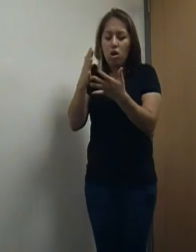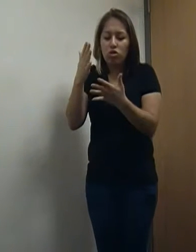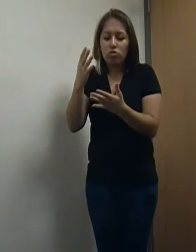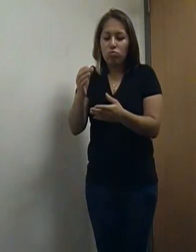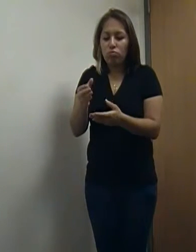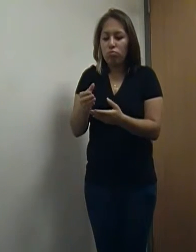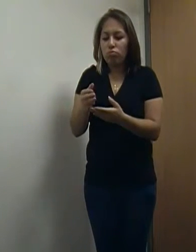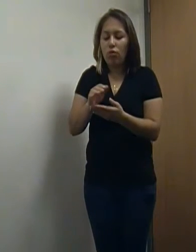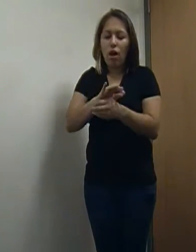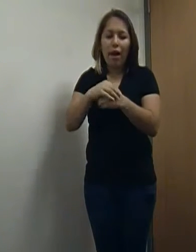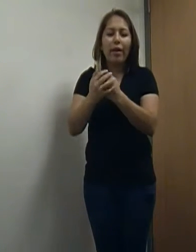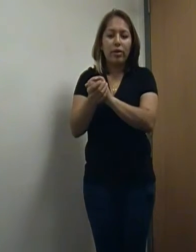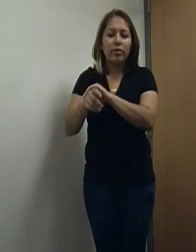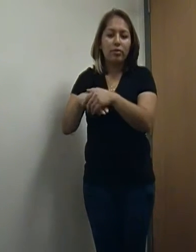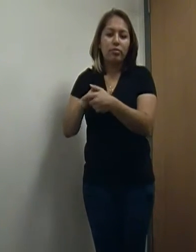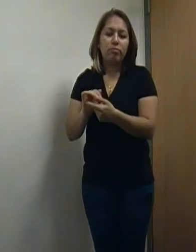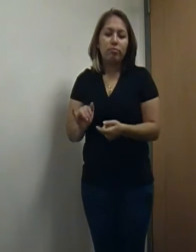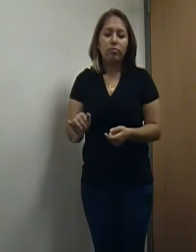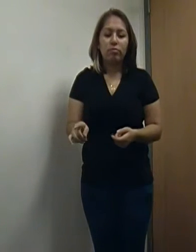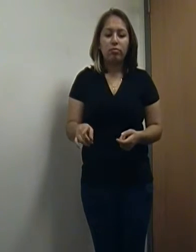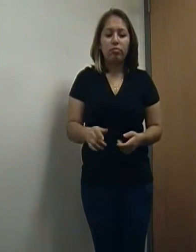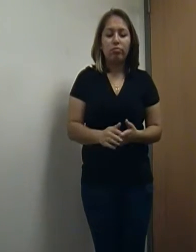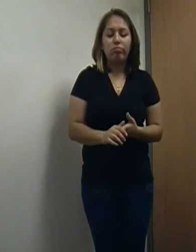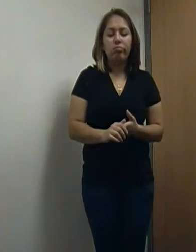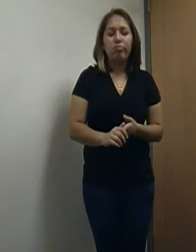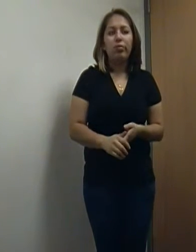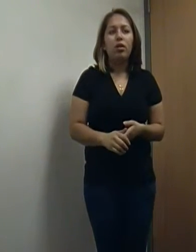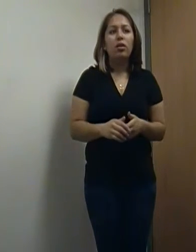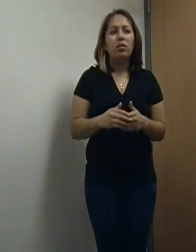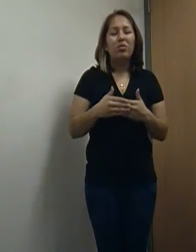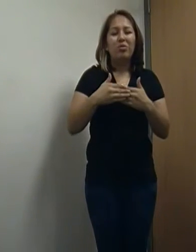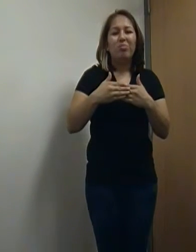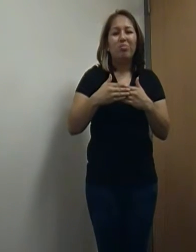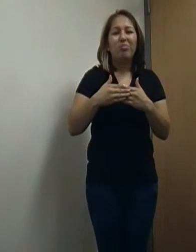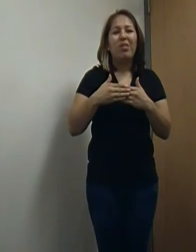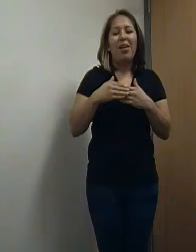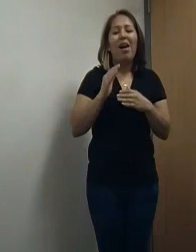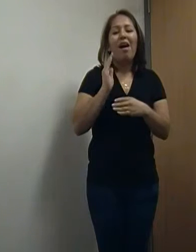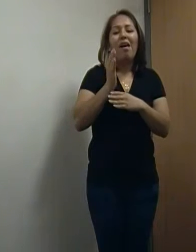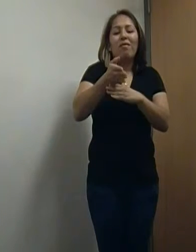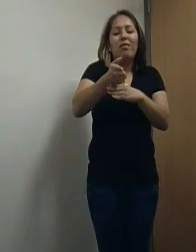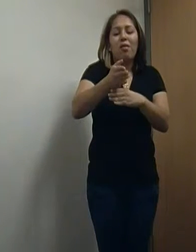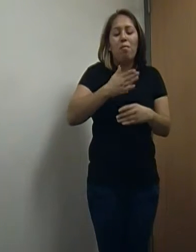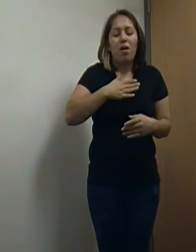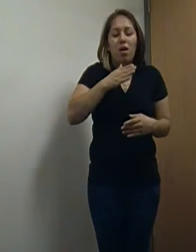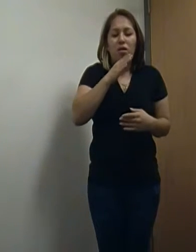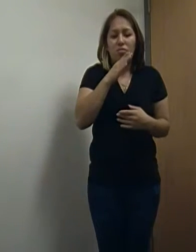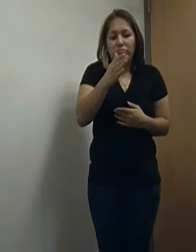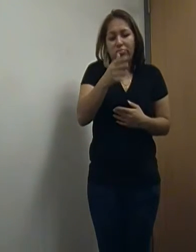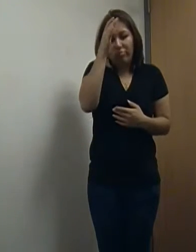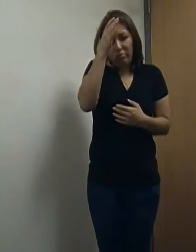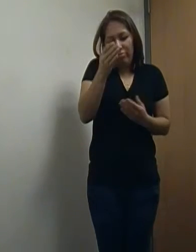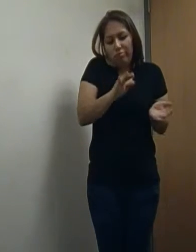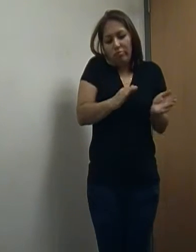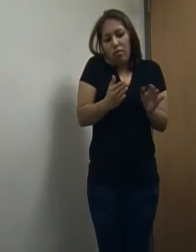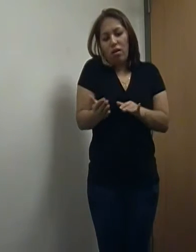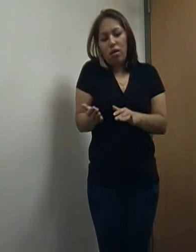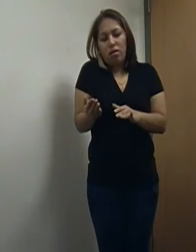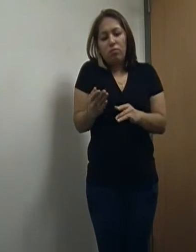Later on, when my grandparents died, I attended the auction where unfortunately everything was